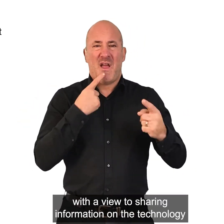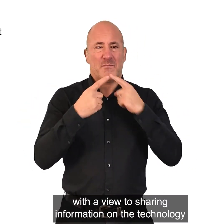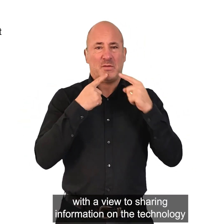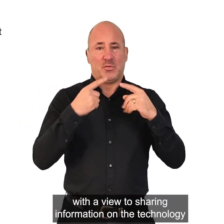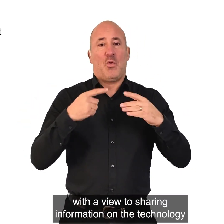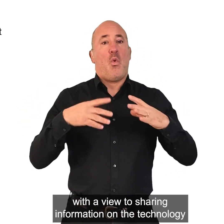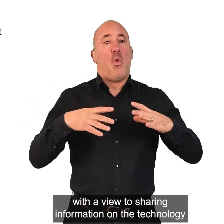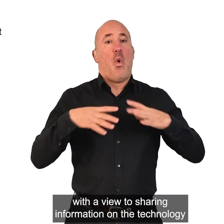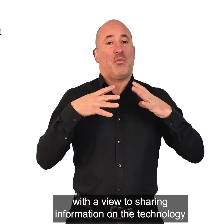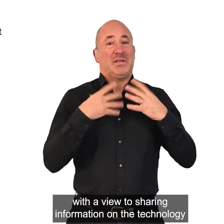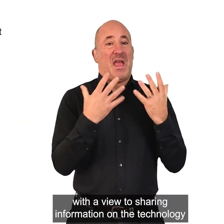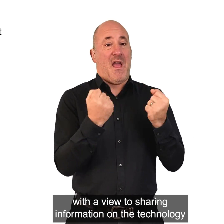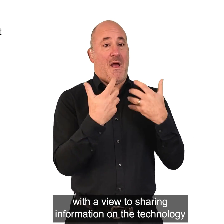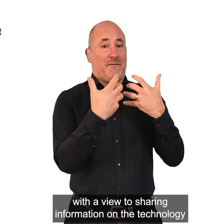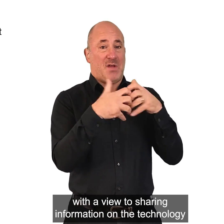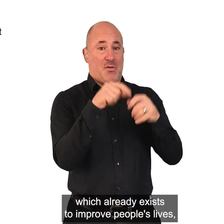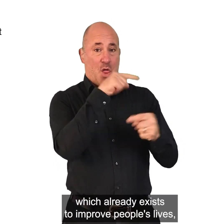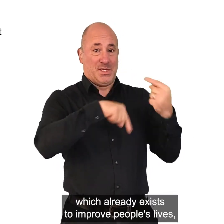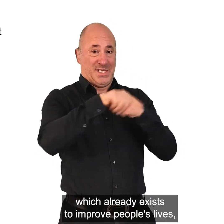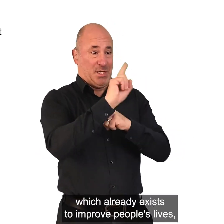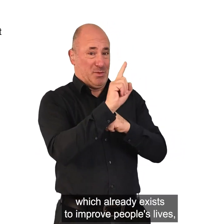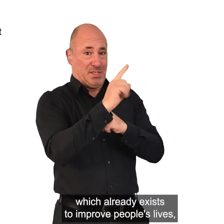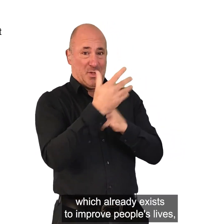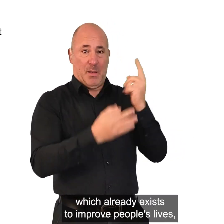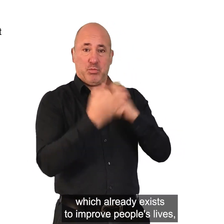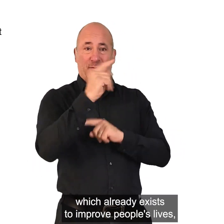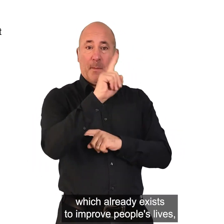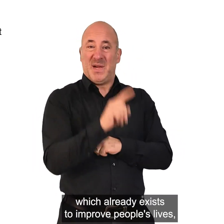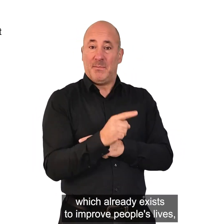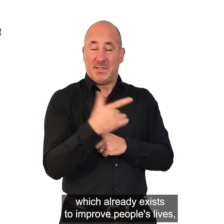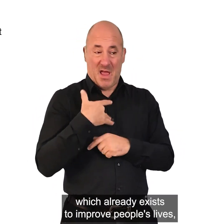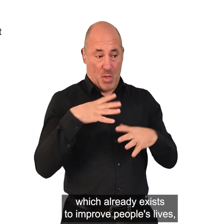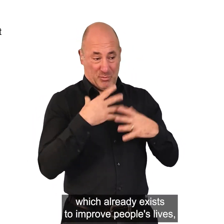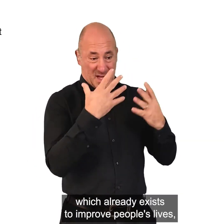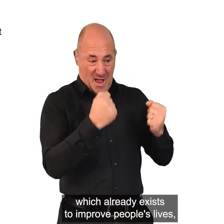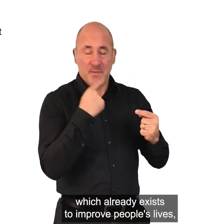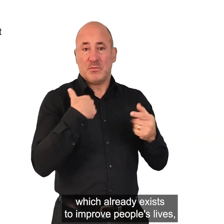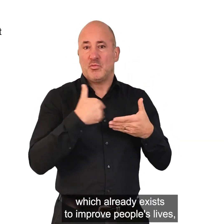with a view to sharing information on the technology which already exists to improve people's lives,